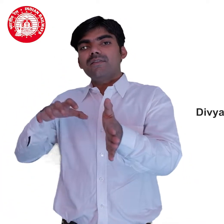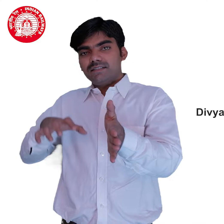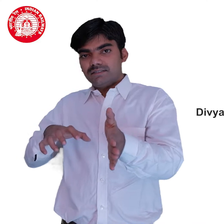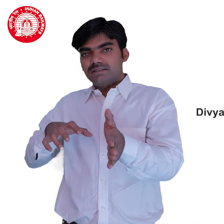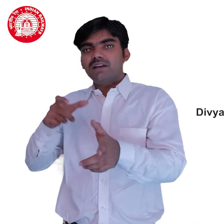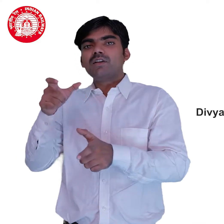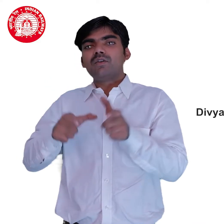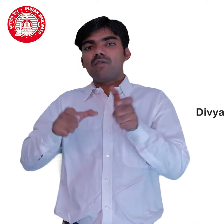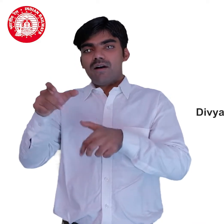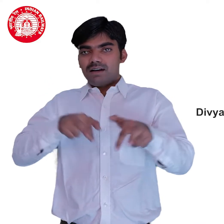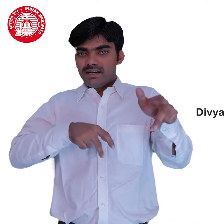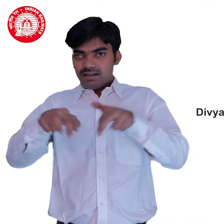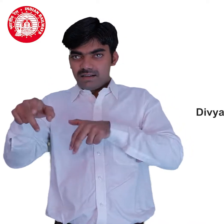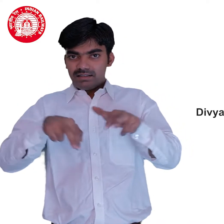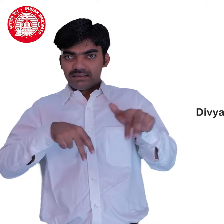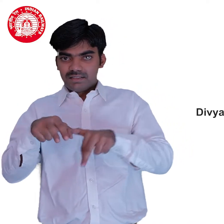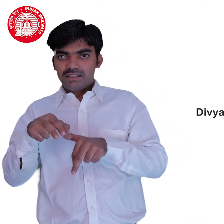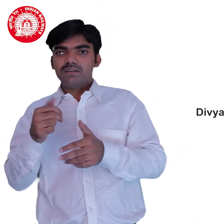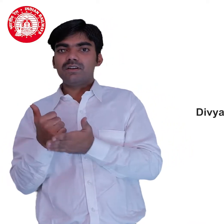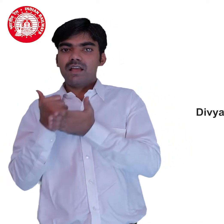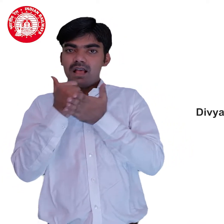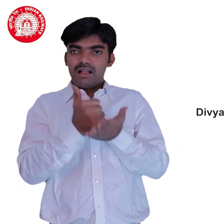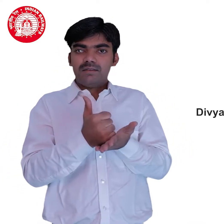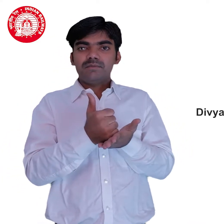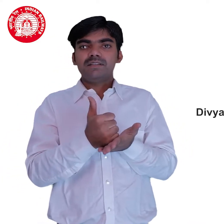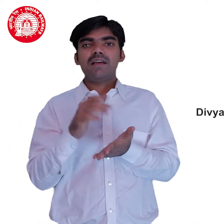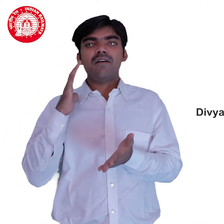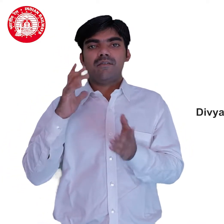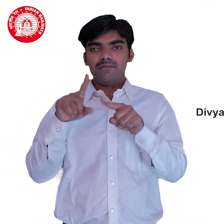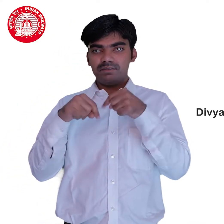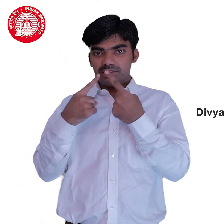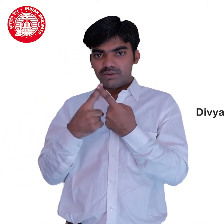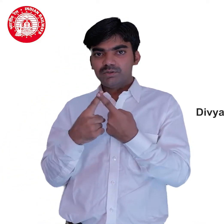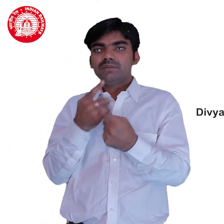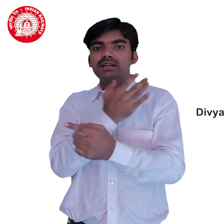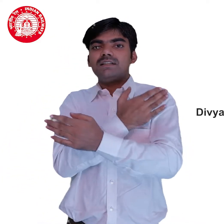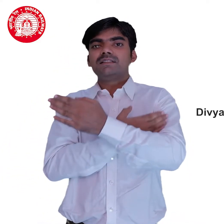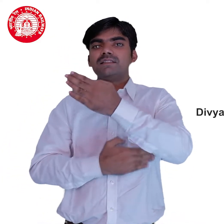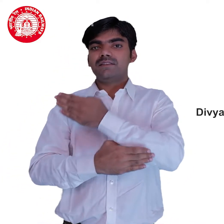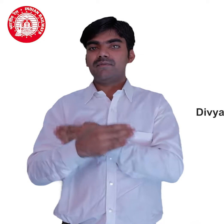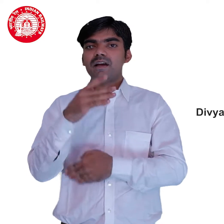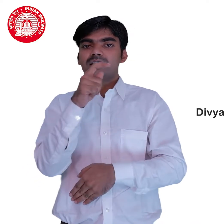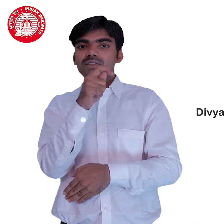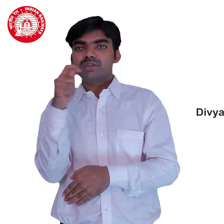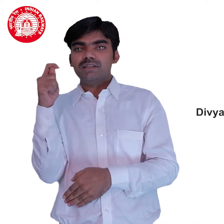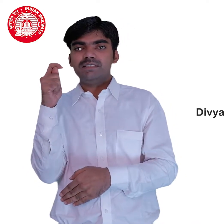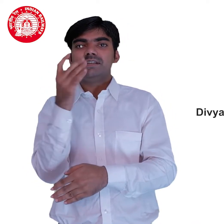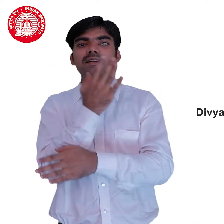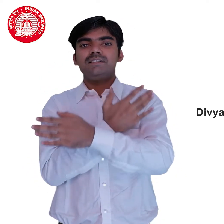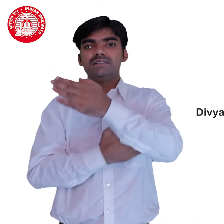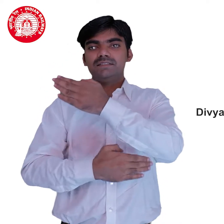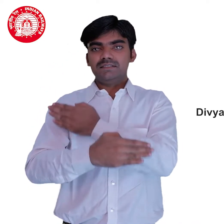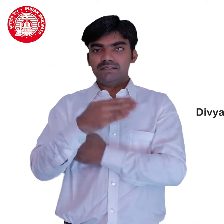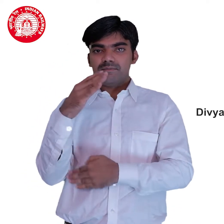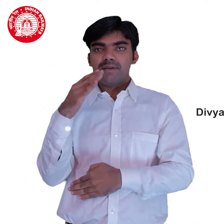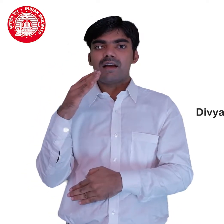Passenger amenities such as retiring rooms, waiting hall, Divyang toilets, Divyang water booth, help